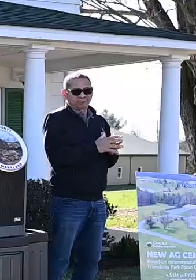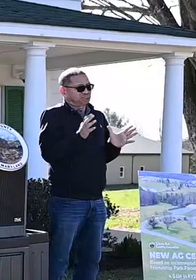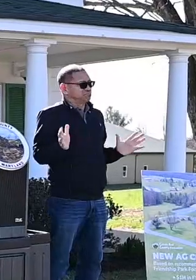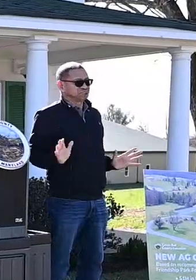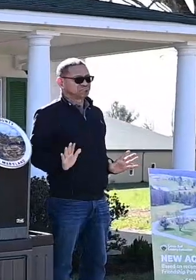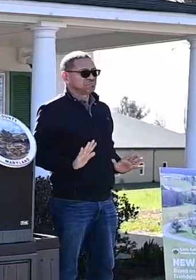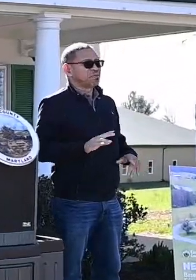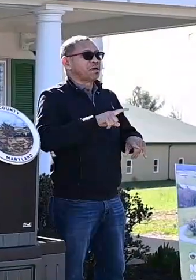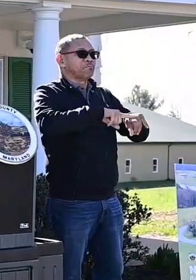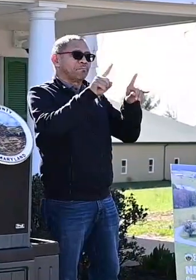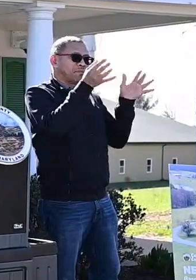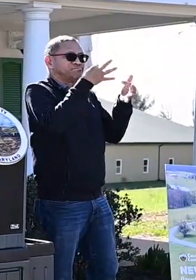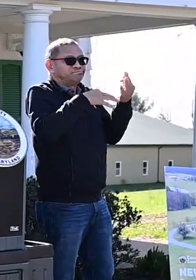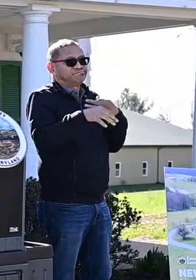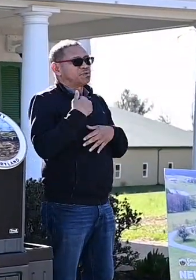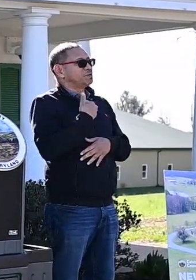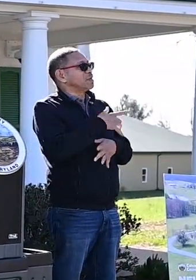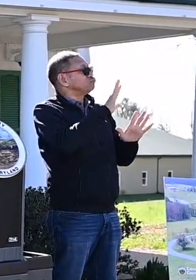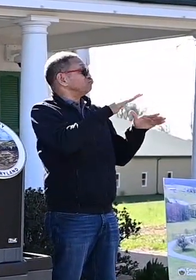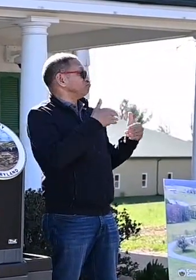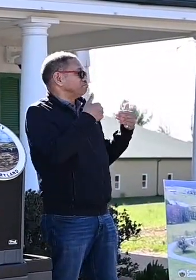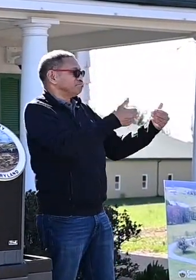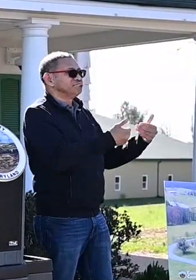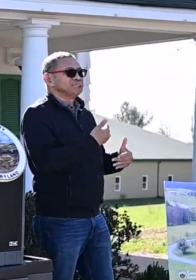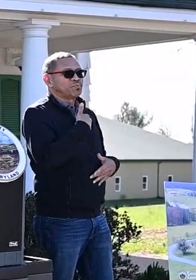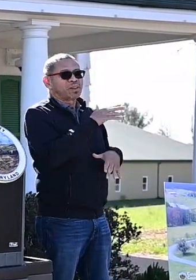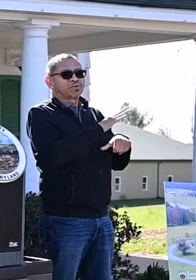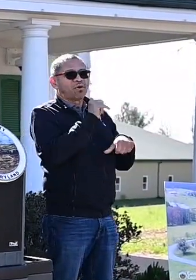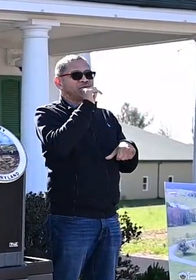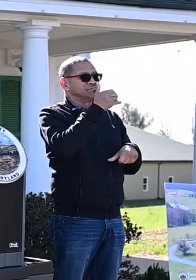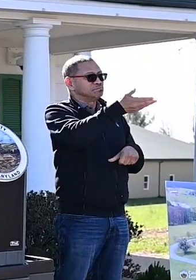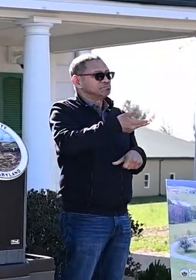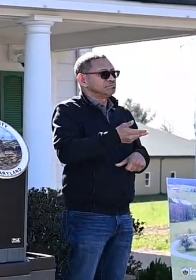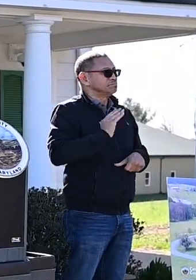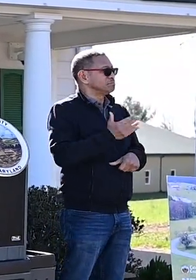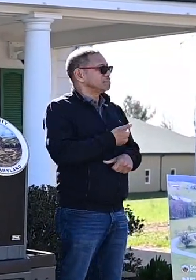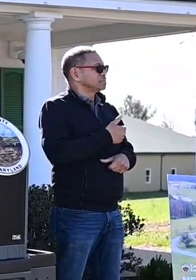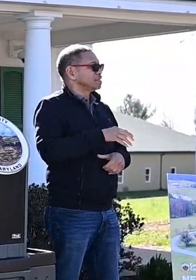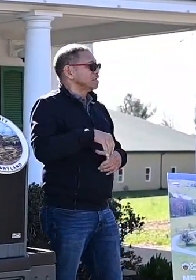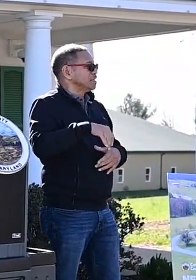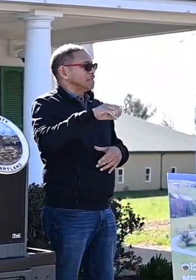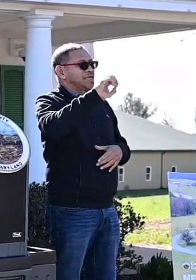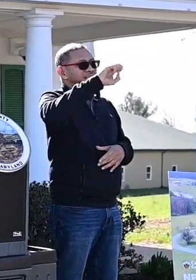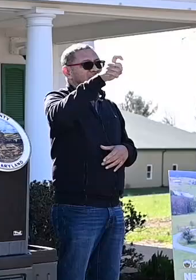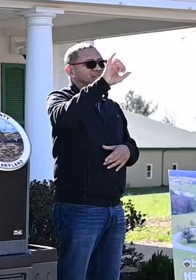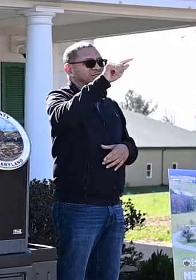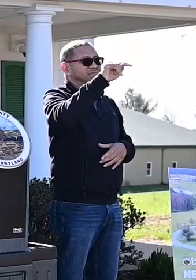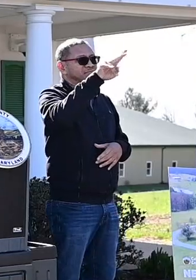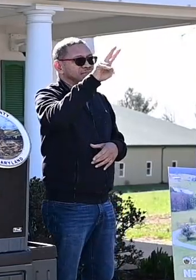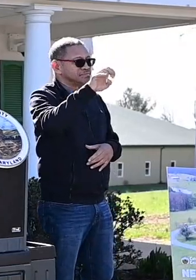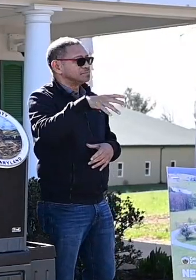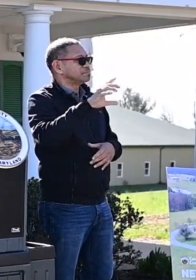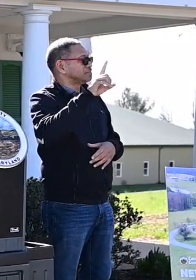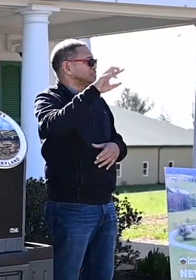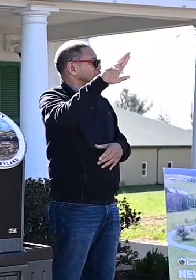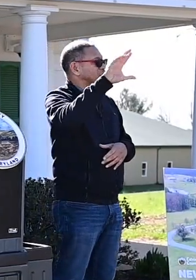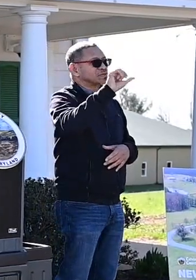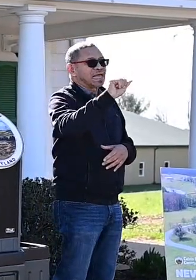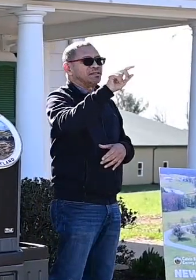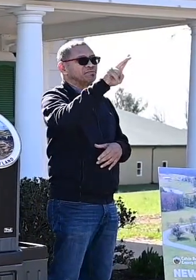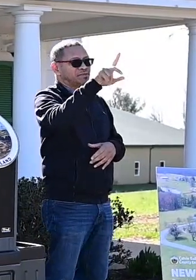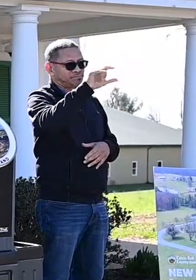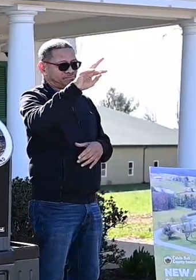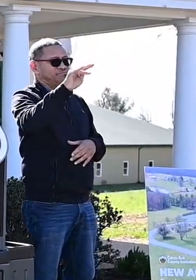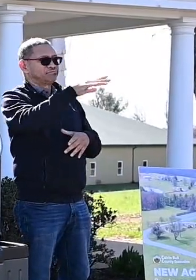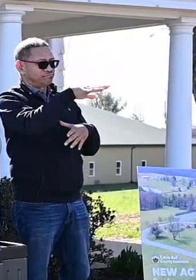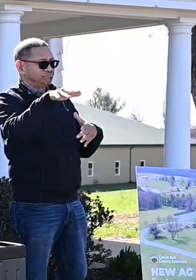much time, but without further ado, please welcome County Executive Dr. Calvin Ball.